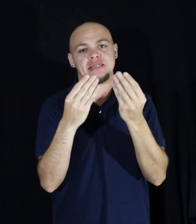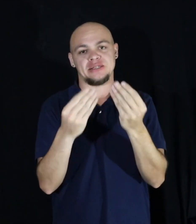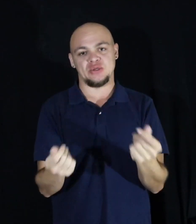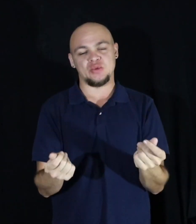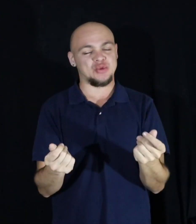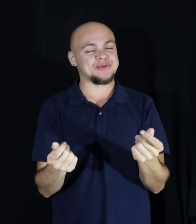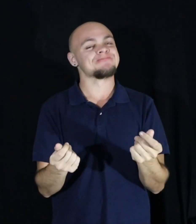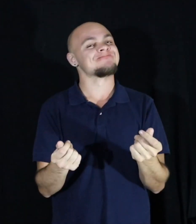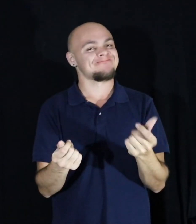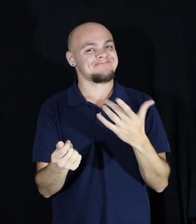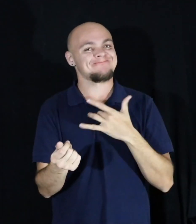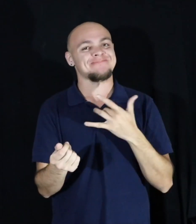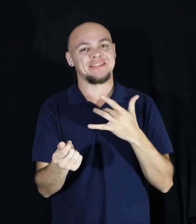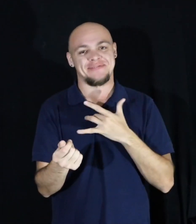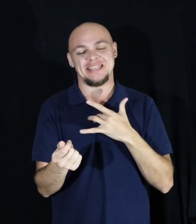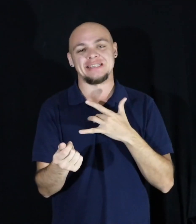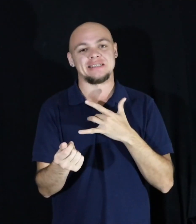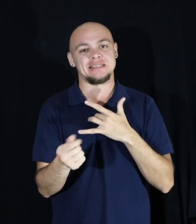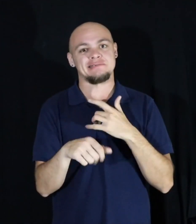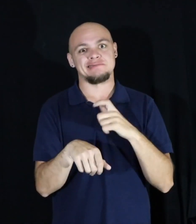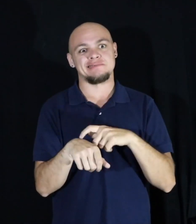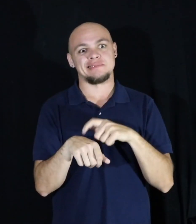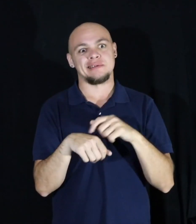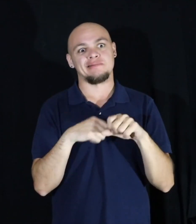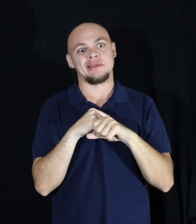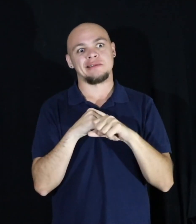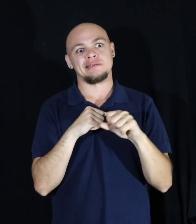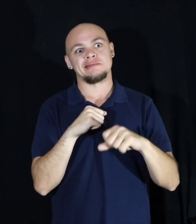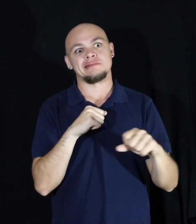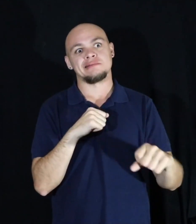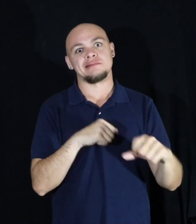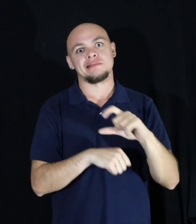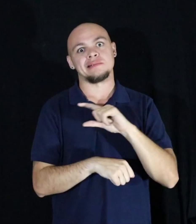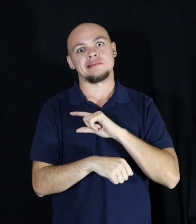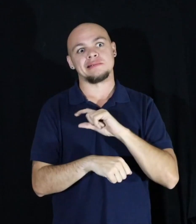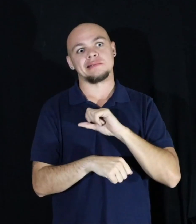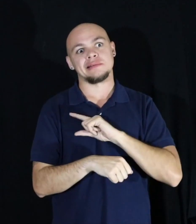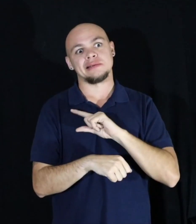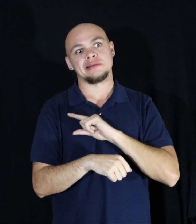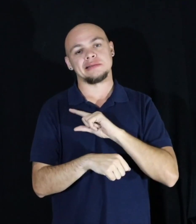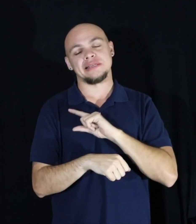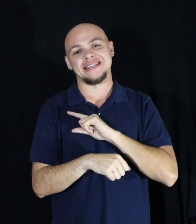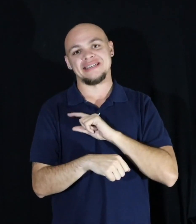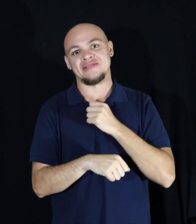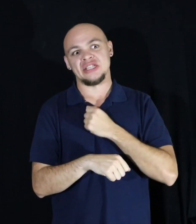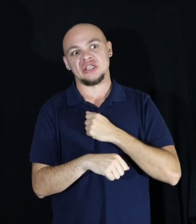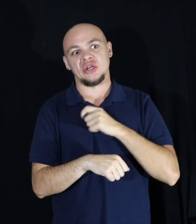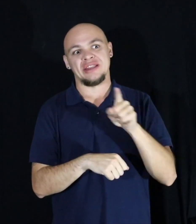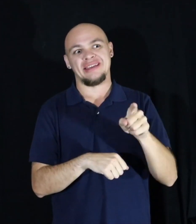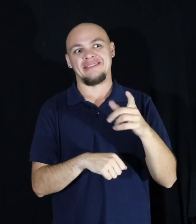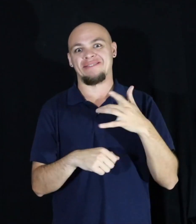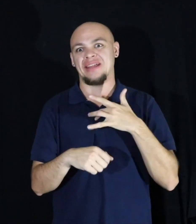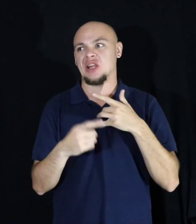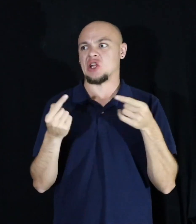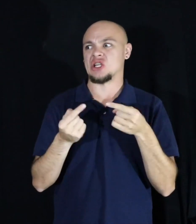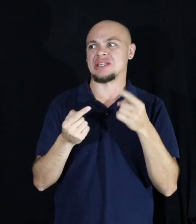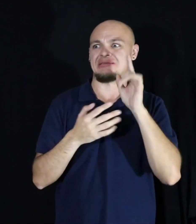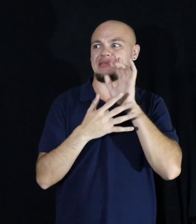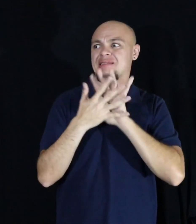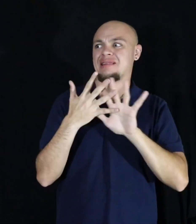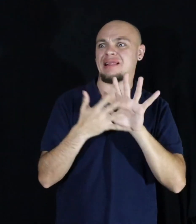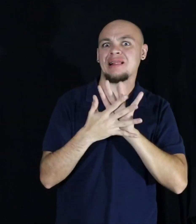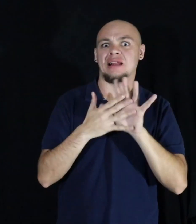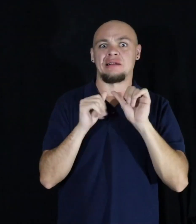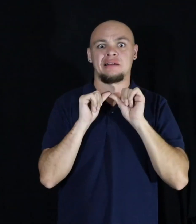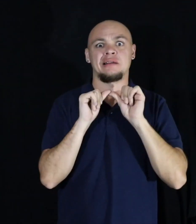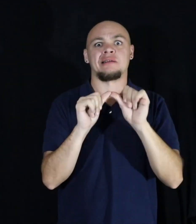feeling. The longer you take to say sorry, the more the other person feels hurt and confused. The longer it goes